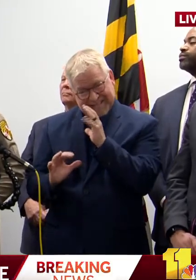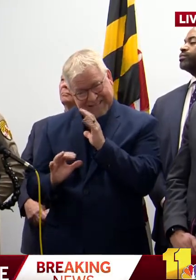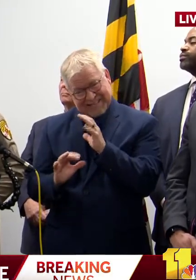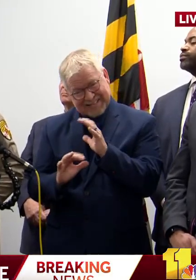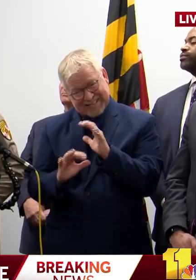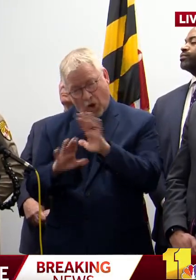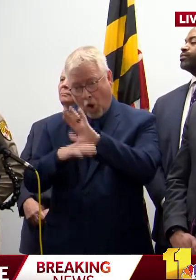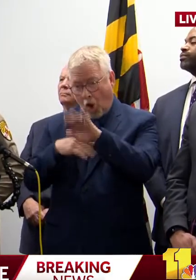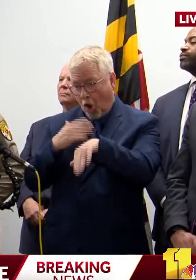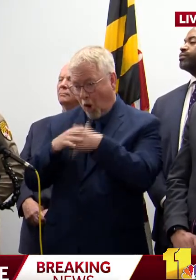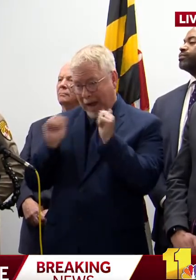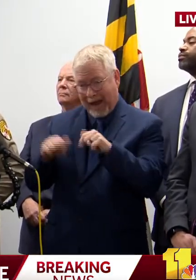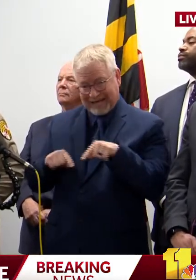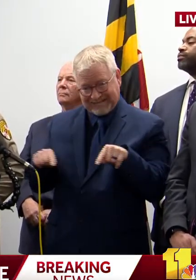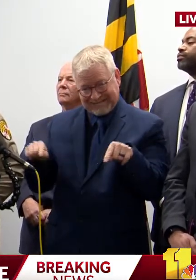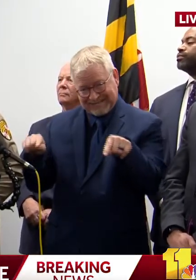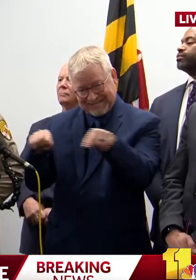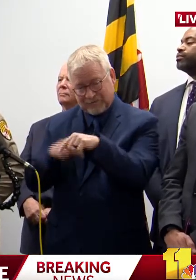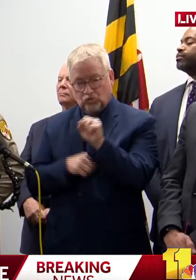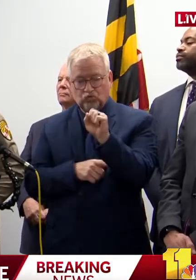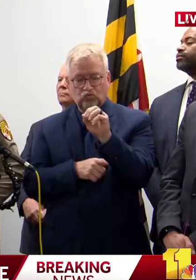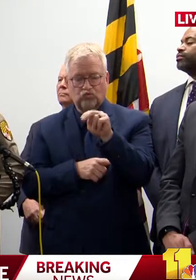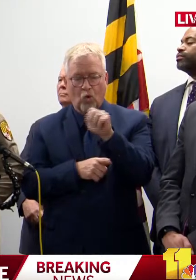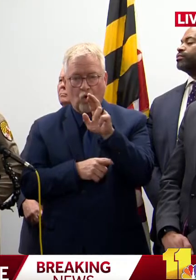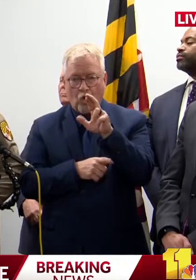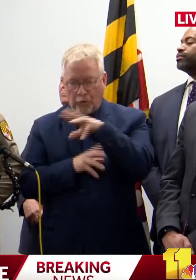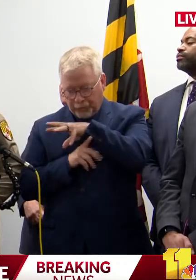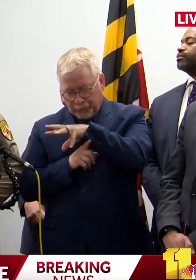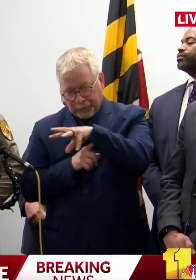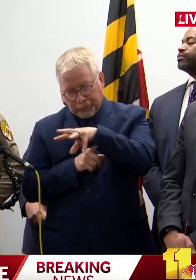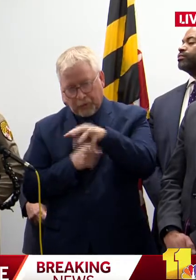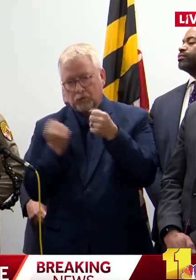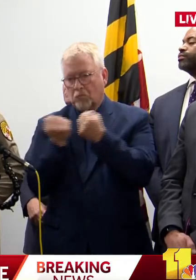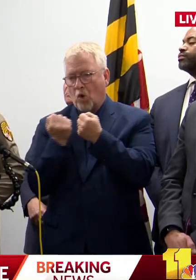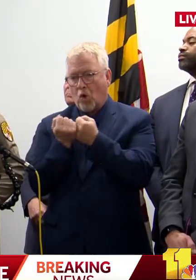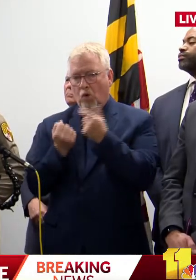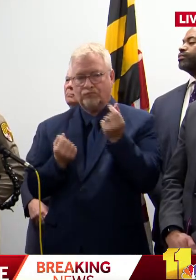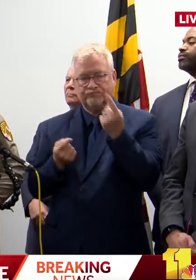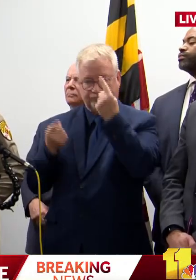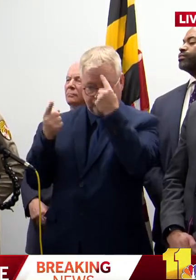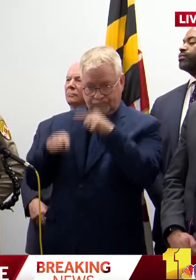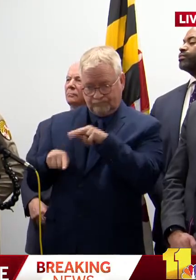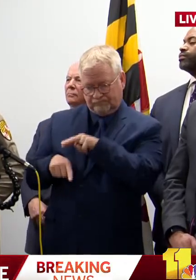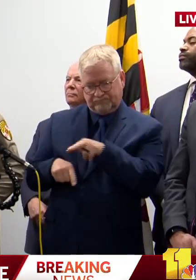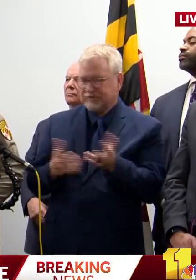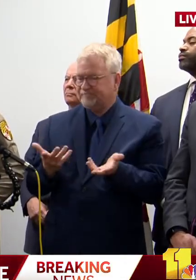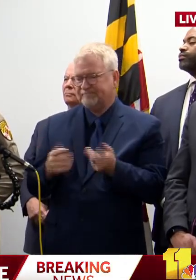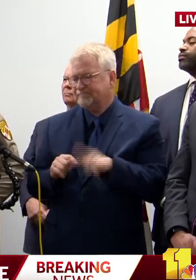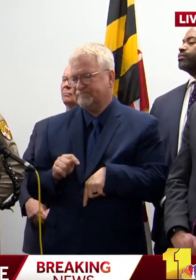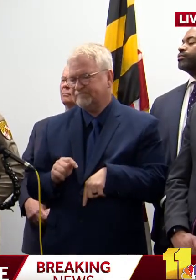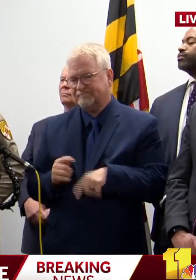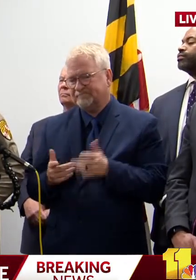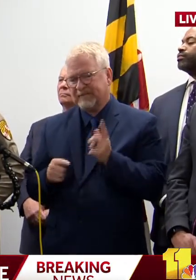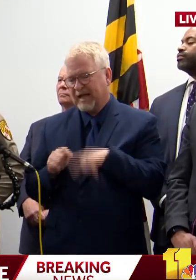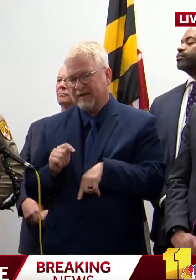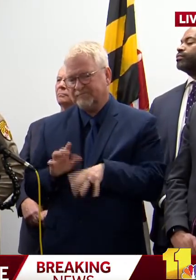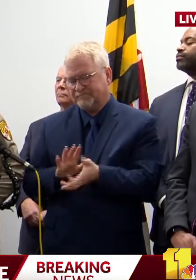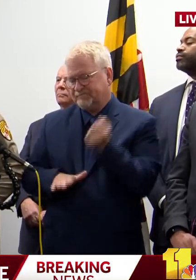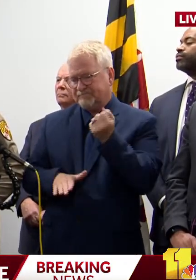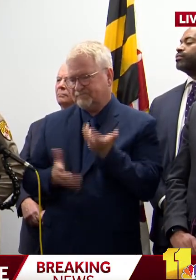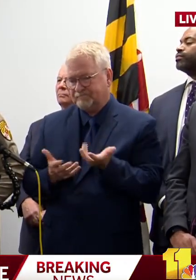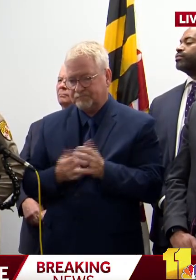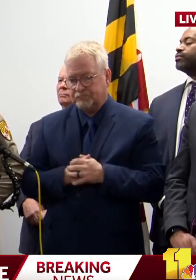couldn't get in there. The sonar supported the conclusion that the divers all reached, and you had divers working from multiple jurisdictions, and the